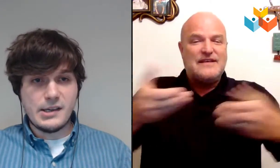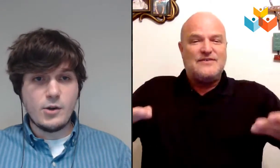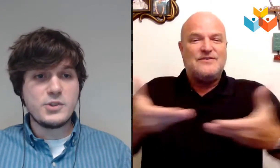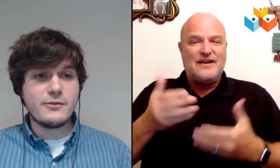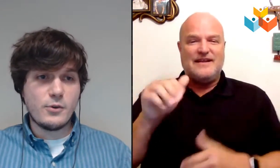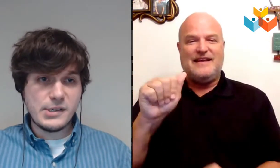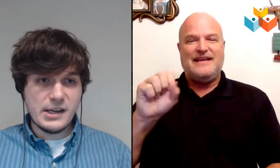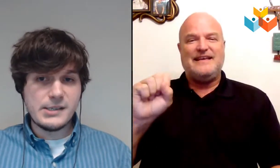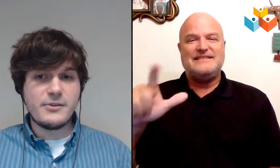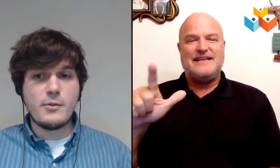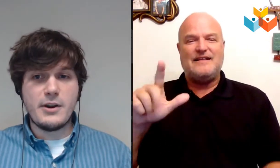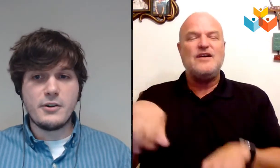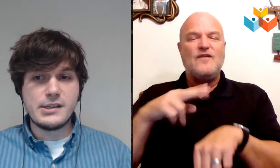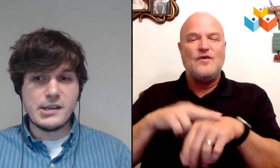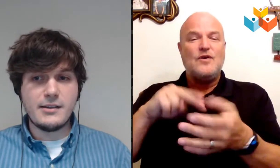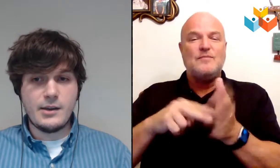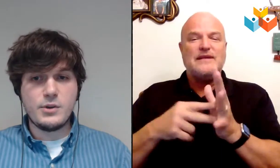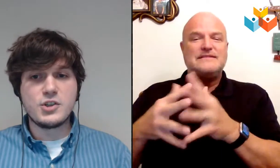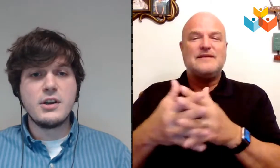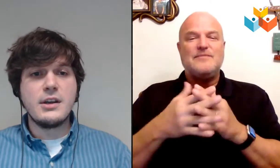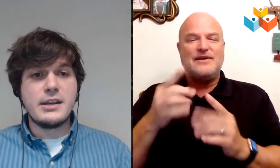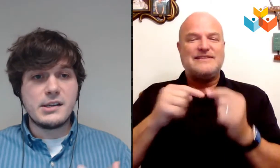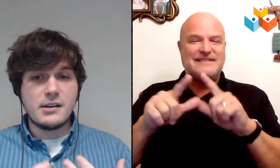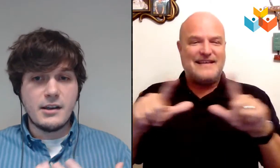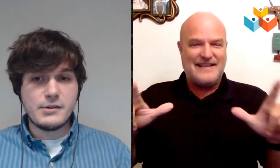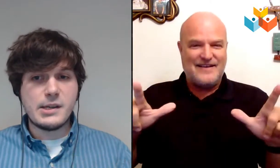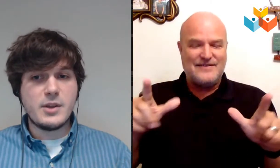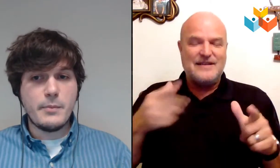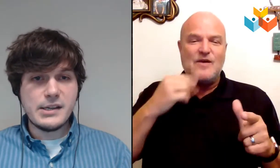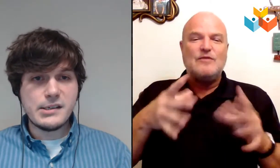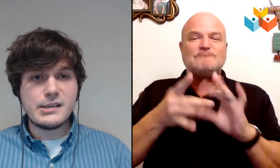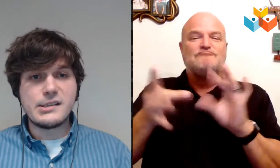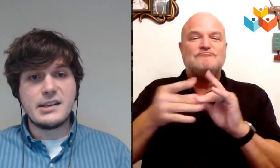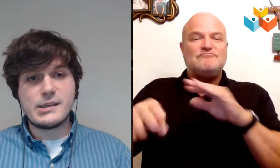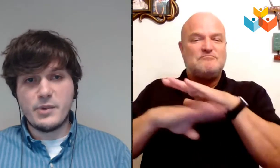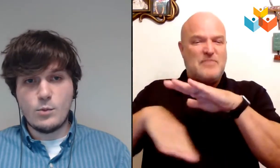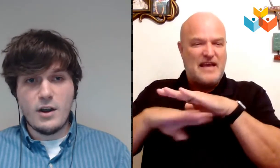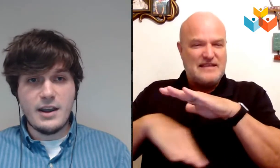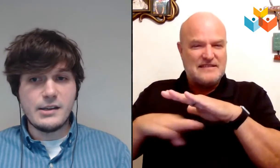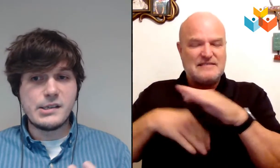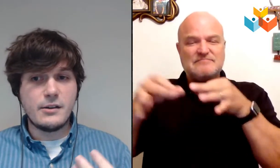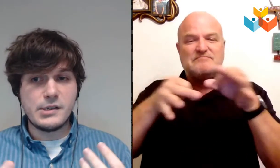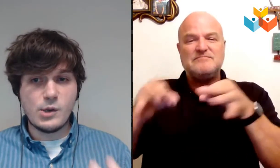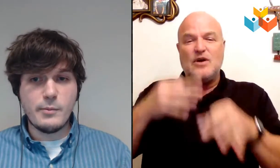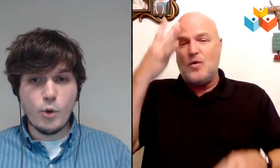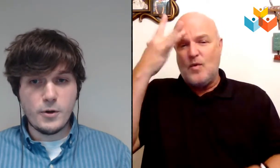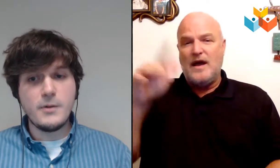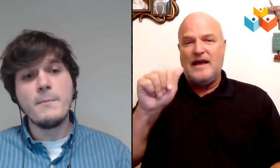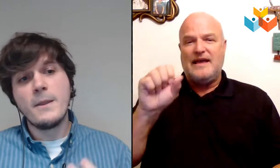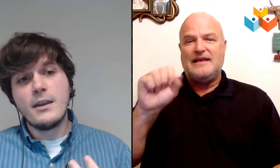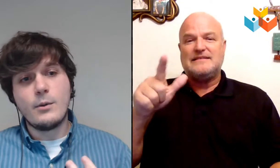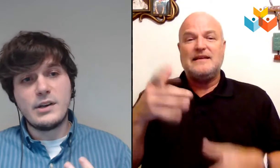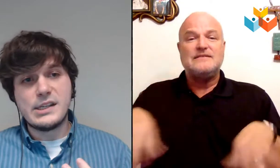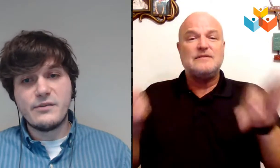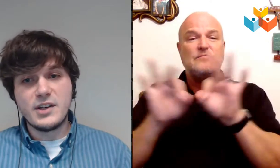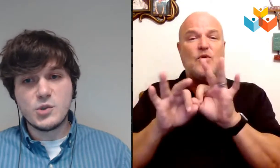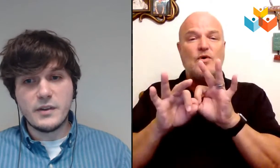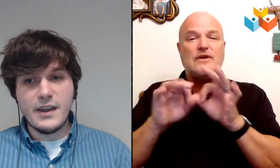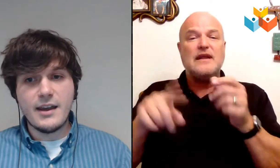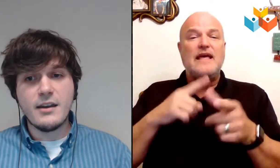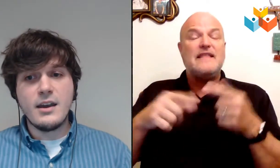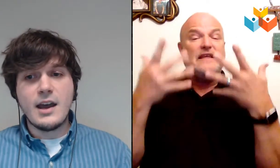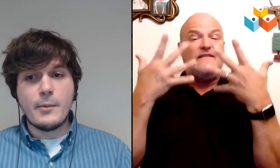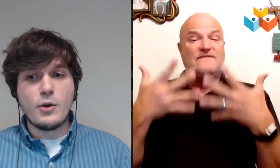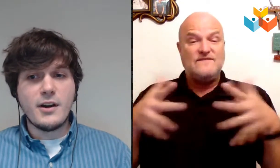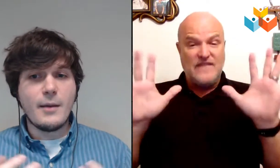to ASL, which of course stands for American Sign Language. He's going to cover some of the basics and explain why ASL is so important. And when he's finished